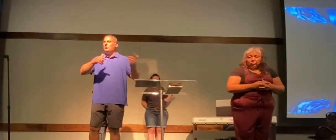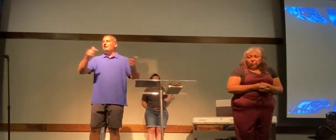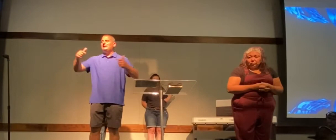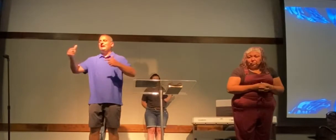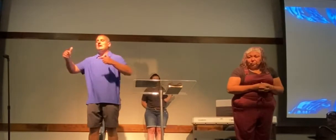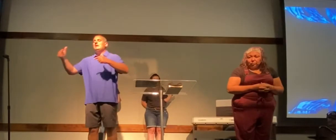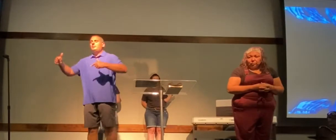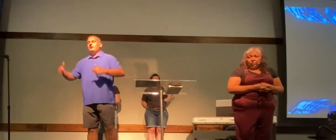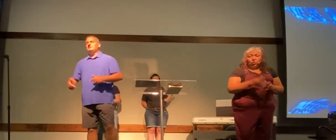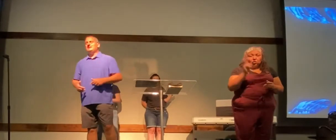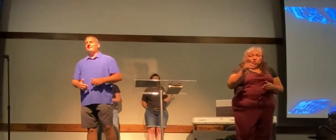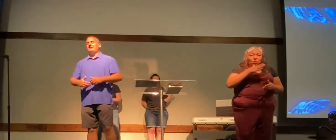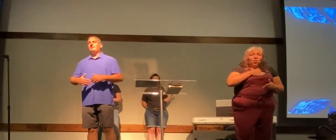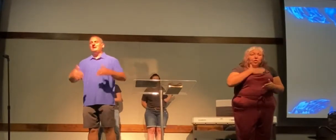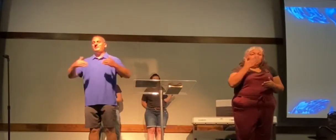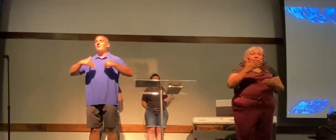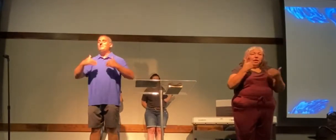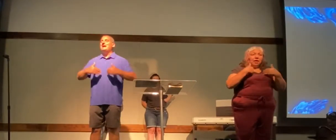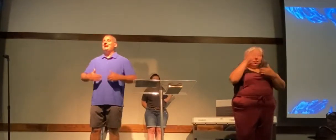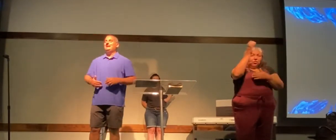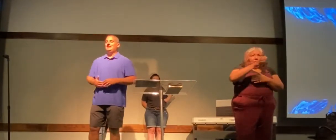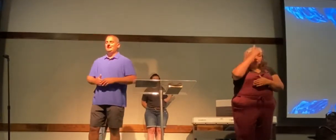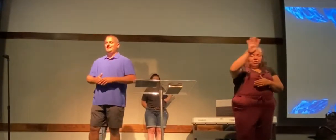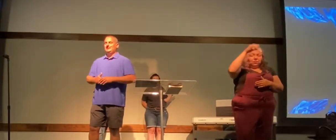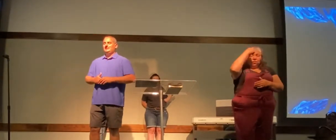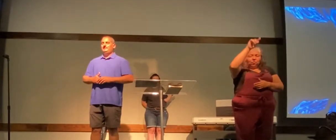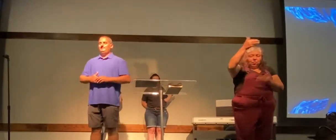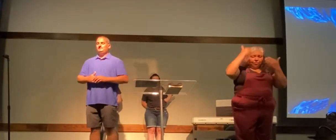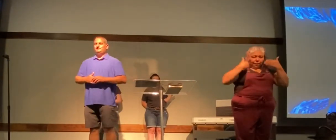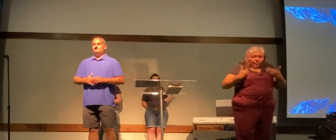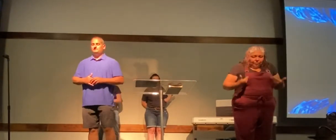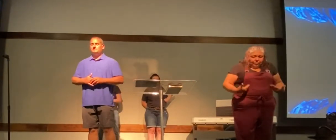You willingly put yourself on the cross for me.